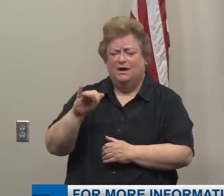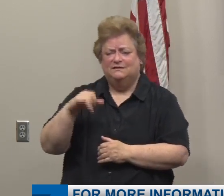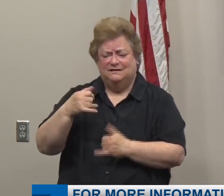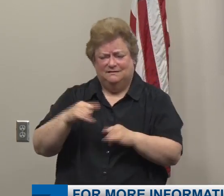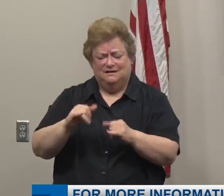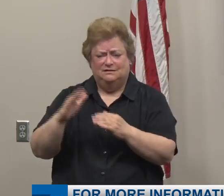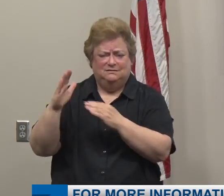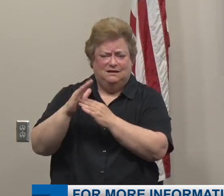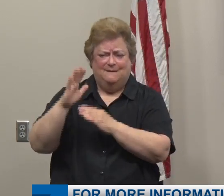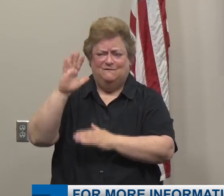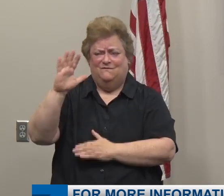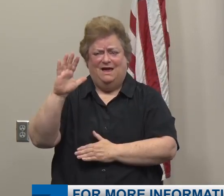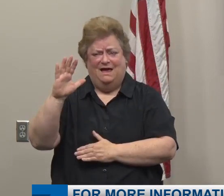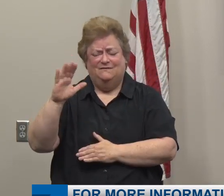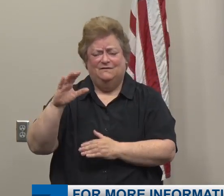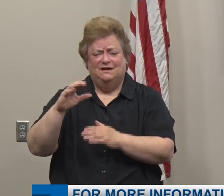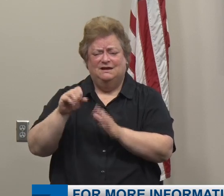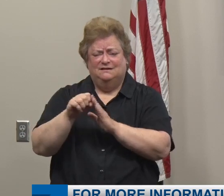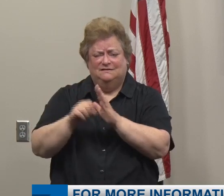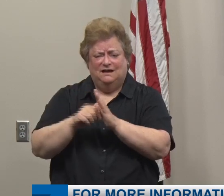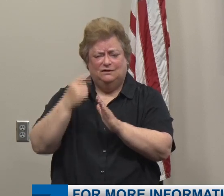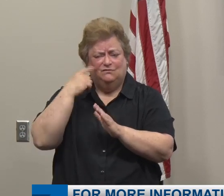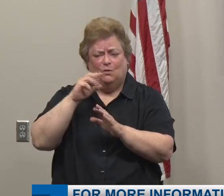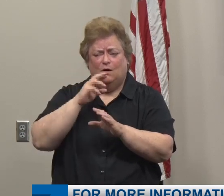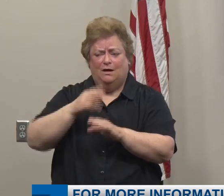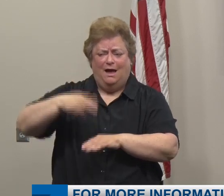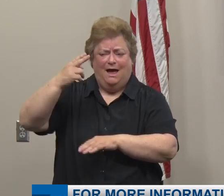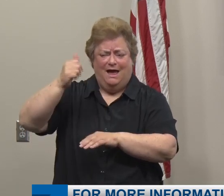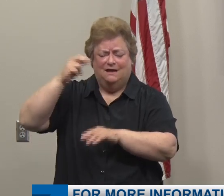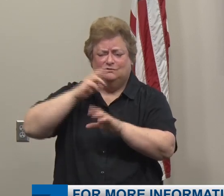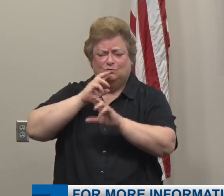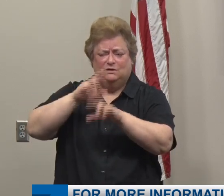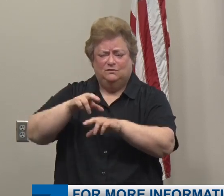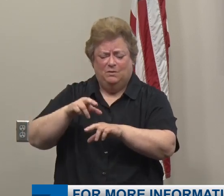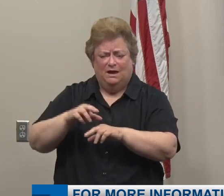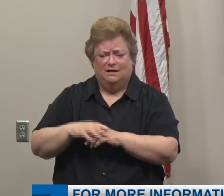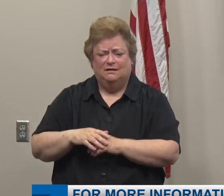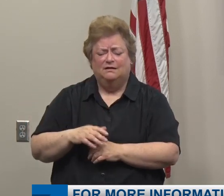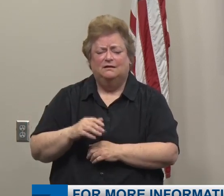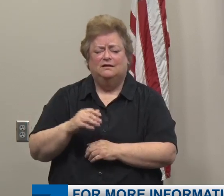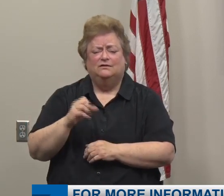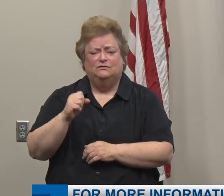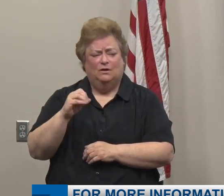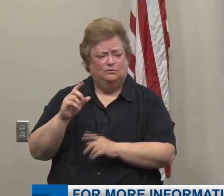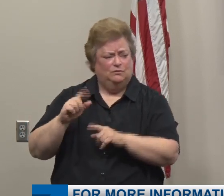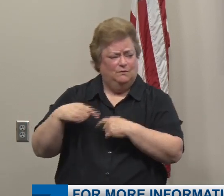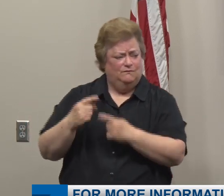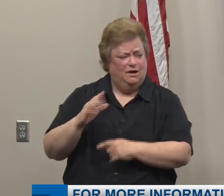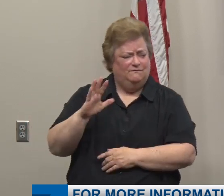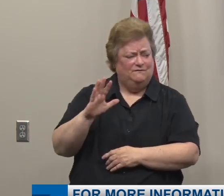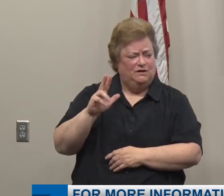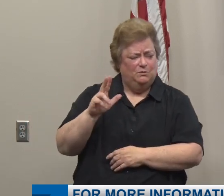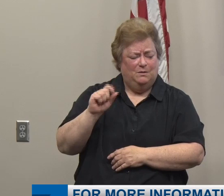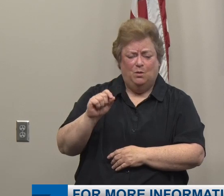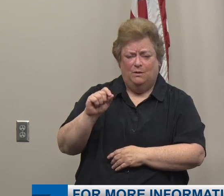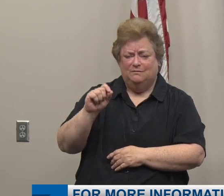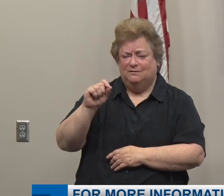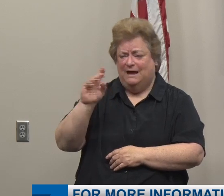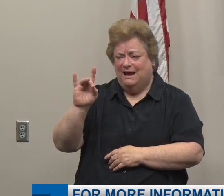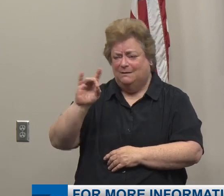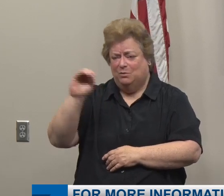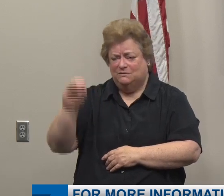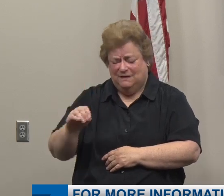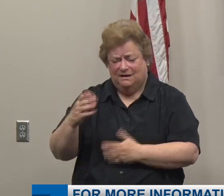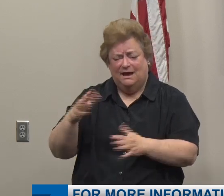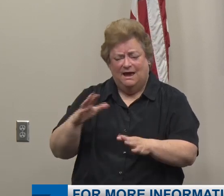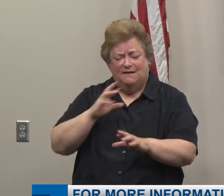five states with the highest census response rate 58.3% have participated so far in Nebraska and Lancaster County